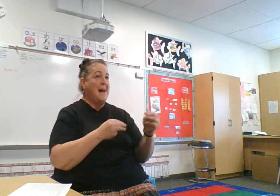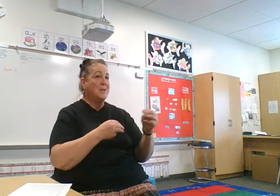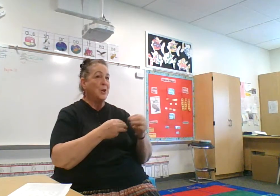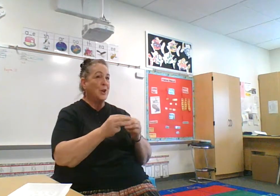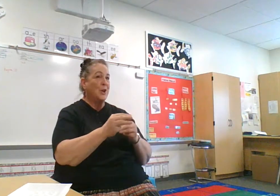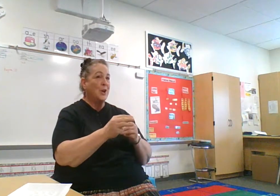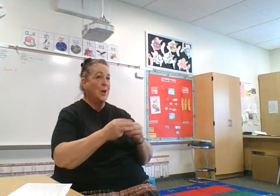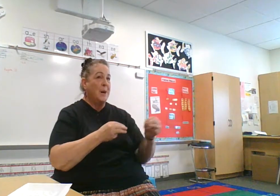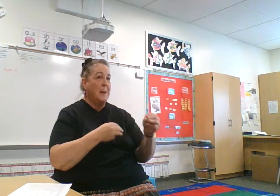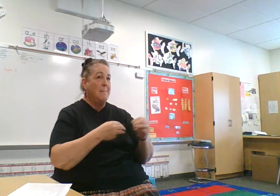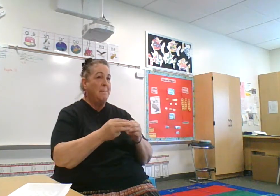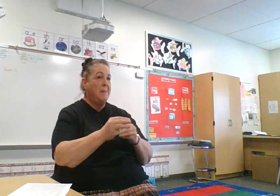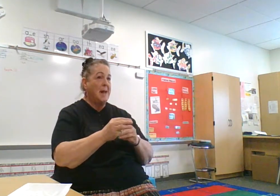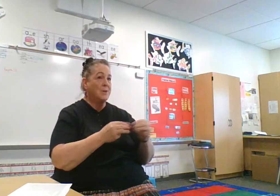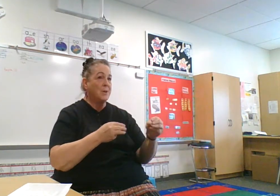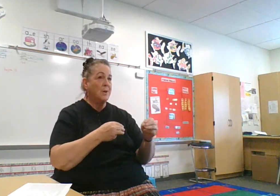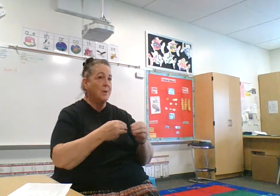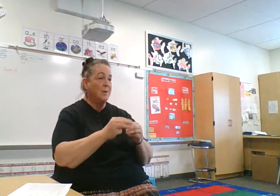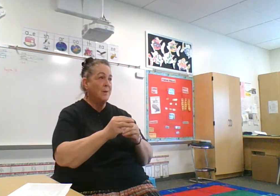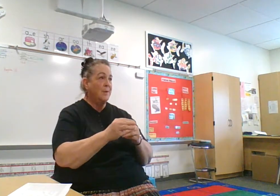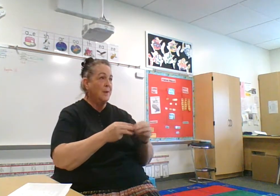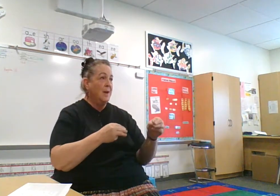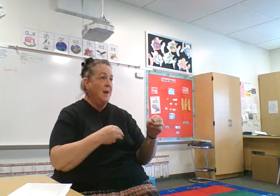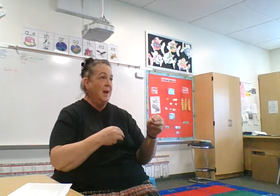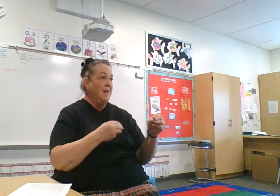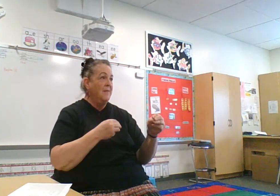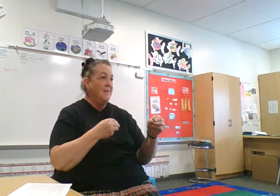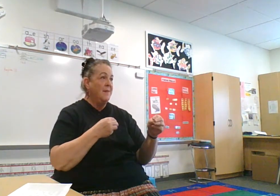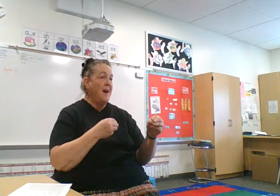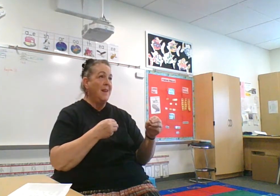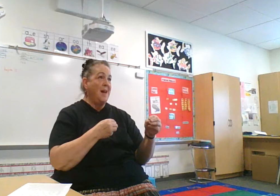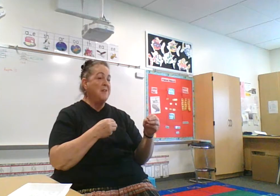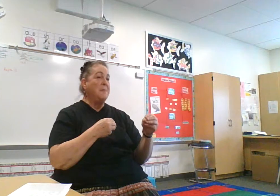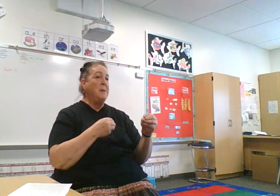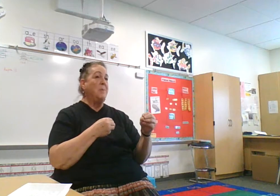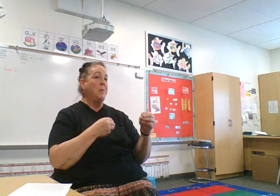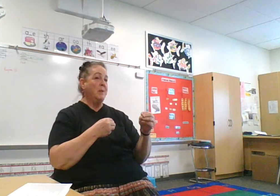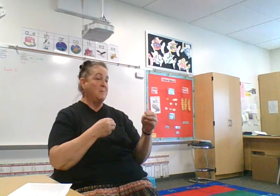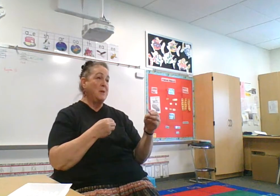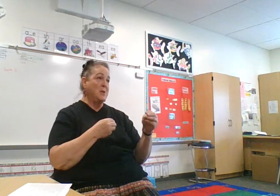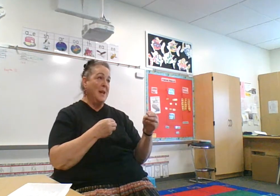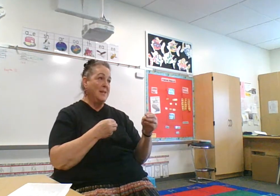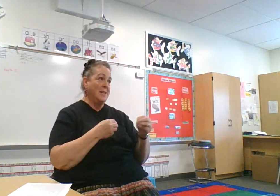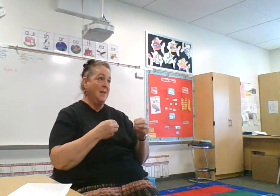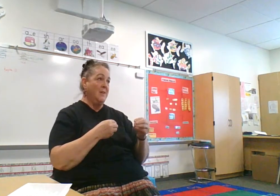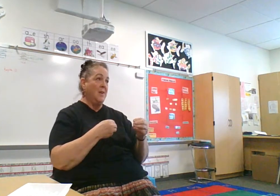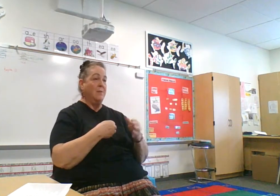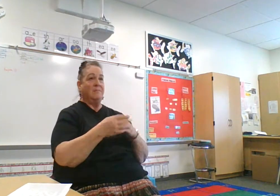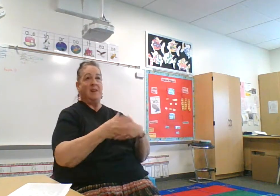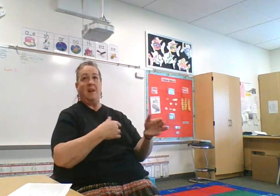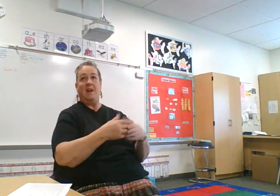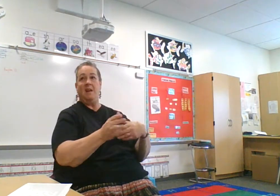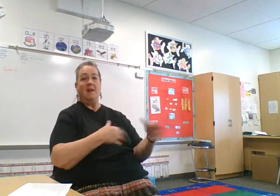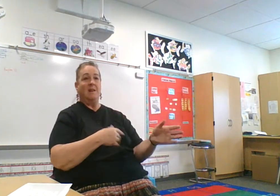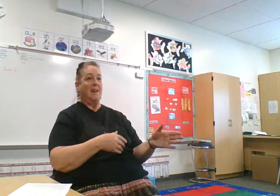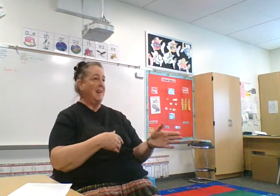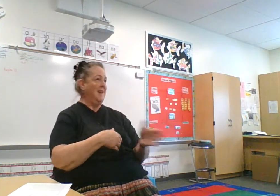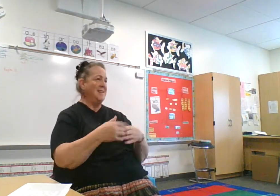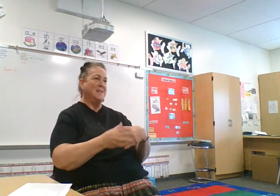matter. Matter. A lot of people, especially ASL, they'll go, like it doesn't